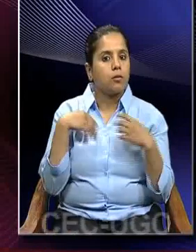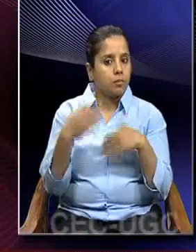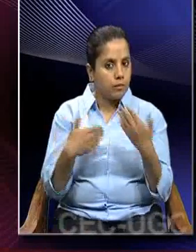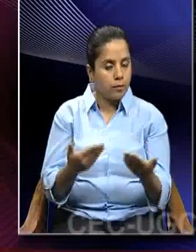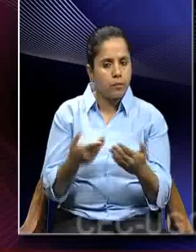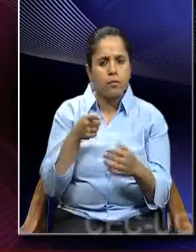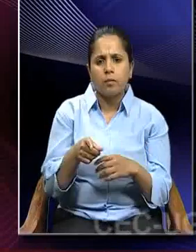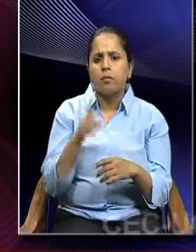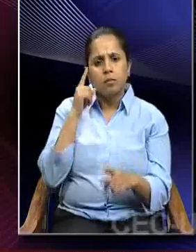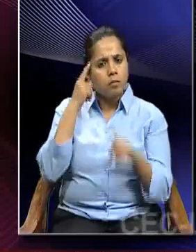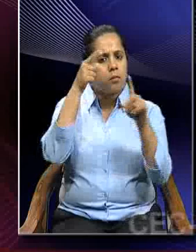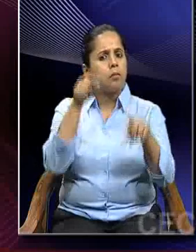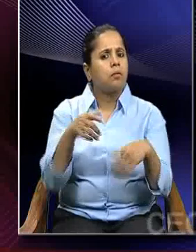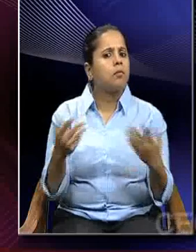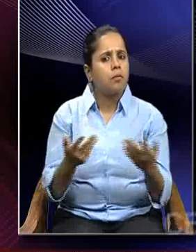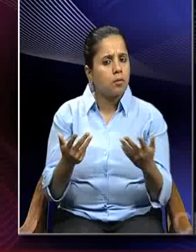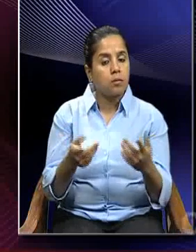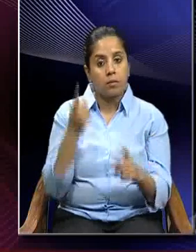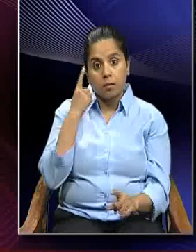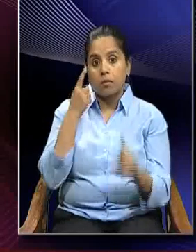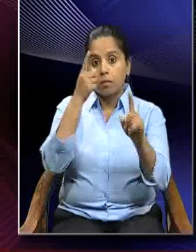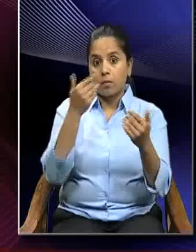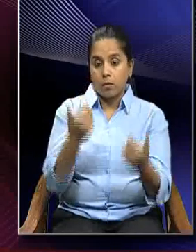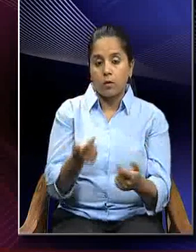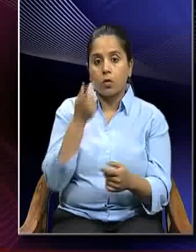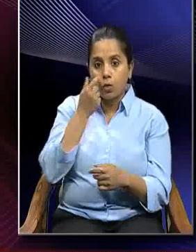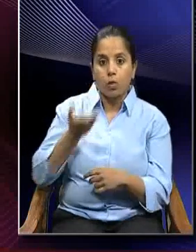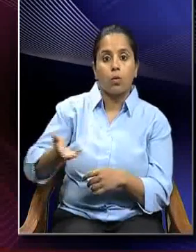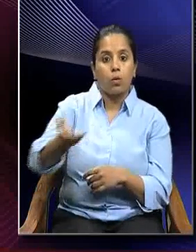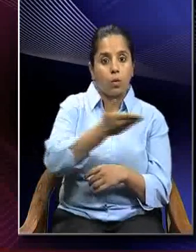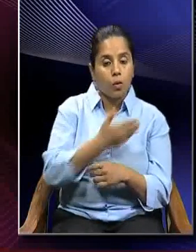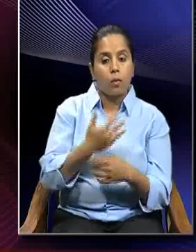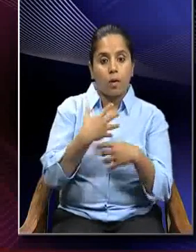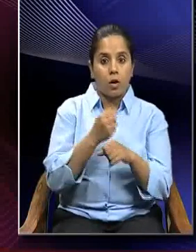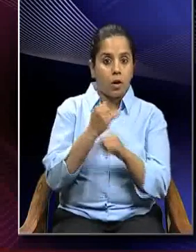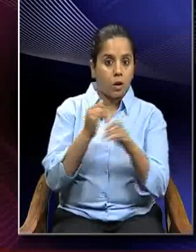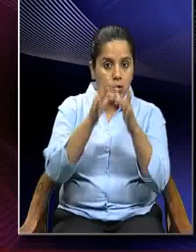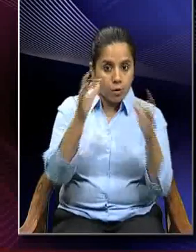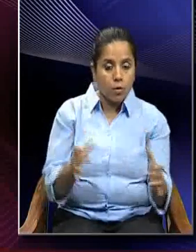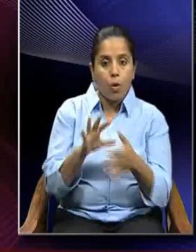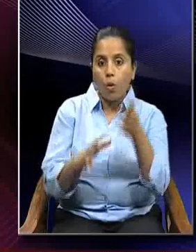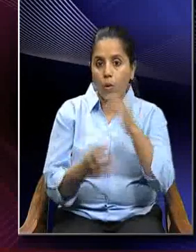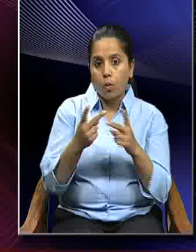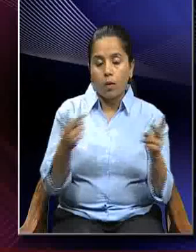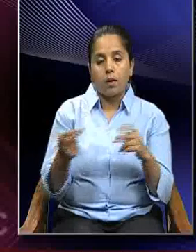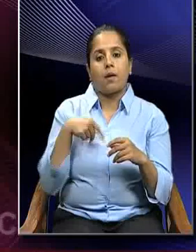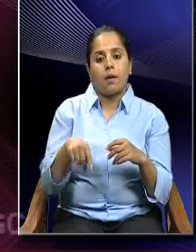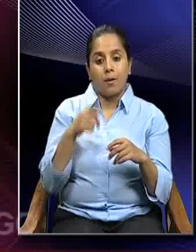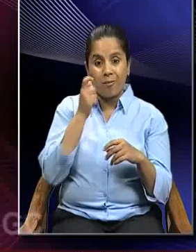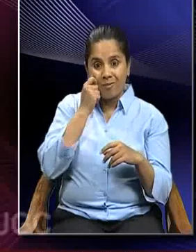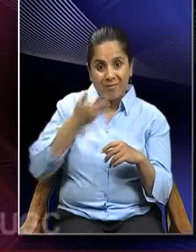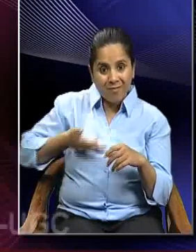what is the ultimate goal here? The ultimate goal of human-made institutions and organizations, what we call as man-made